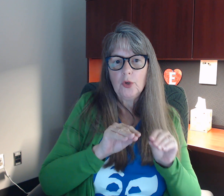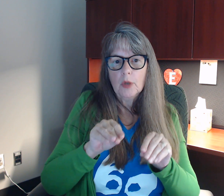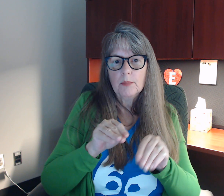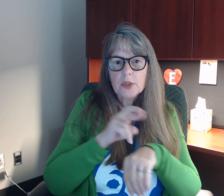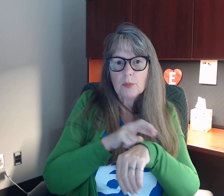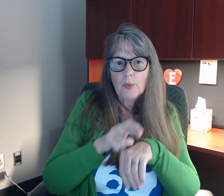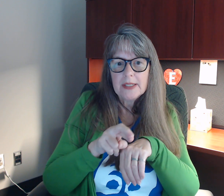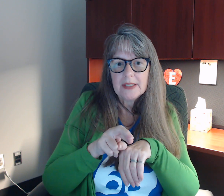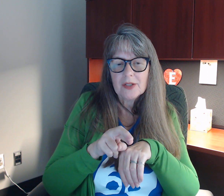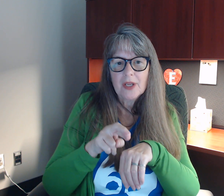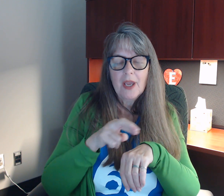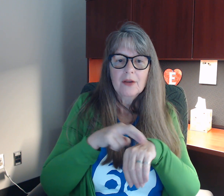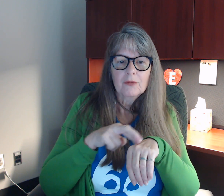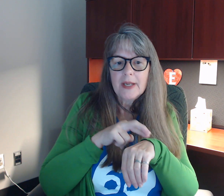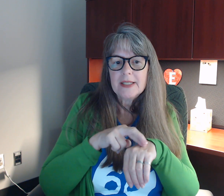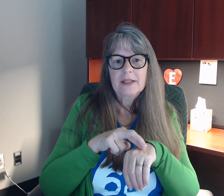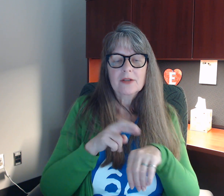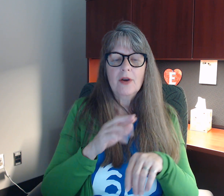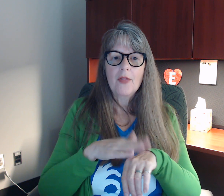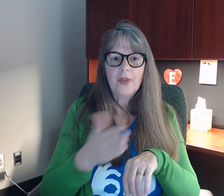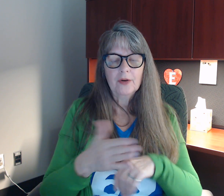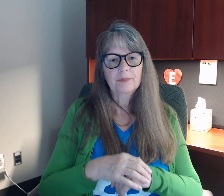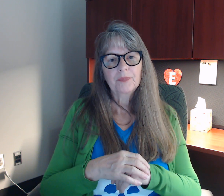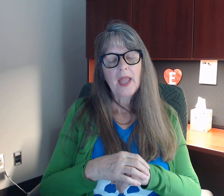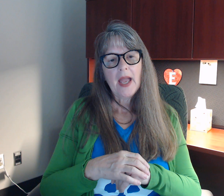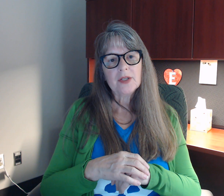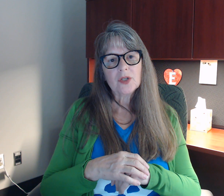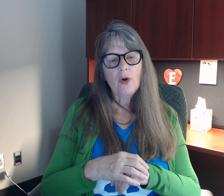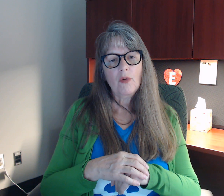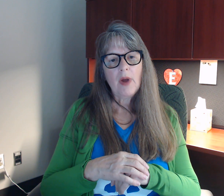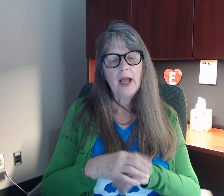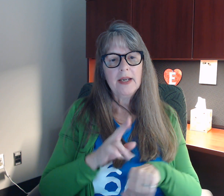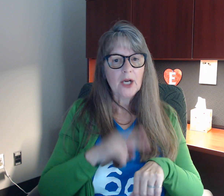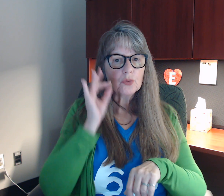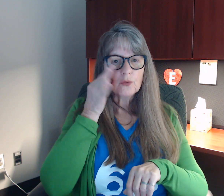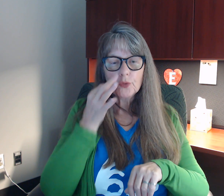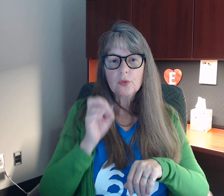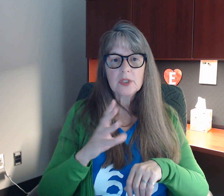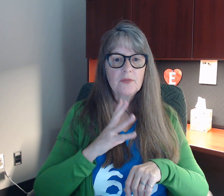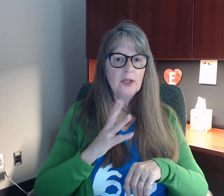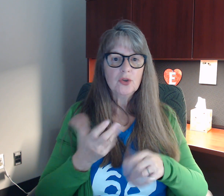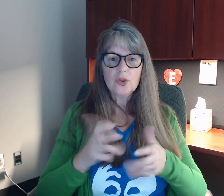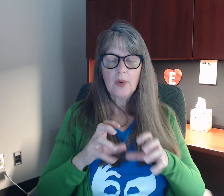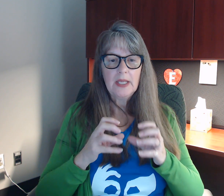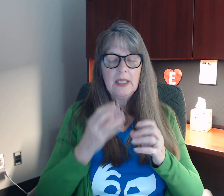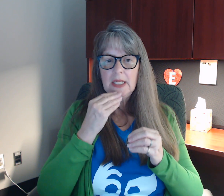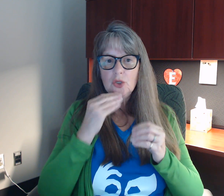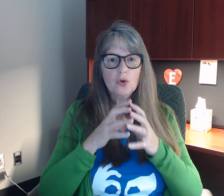can put some raisins on there. And so natural fruit is fine. You just don't want to eat too much